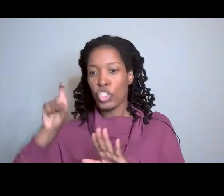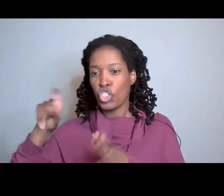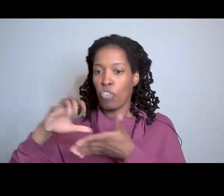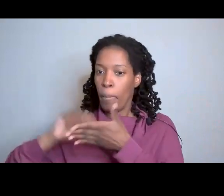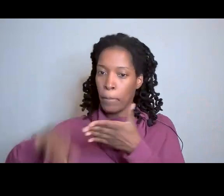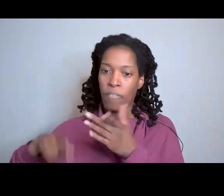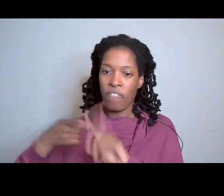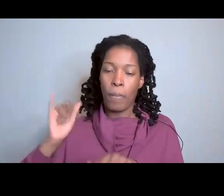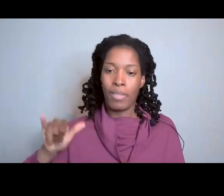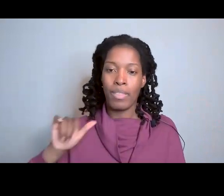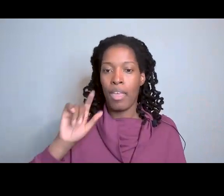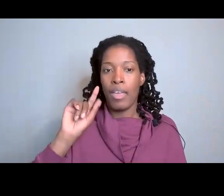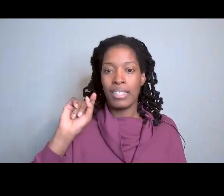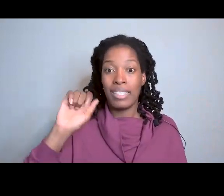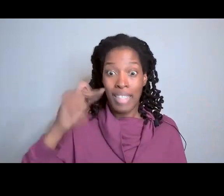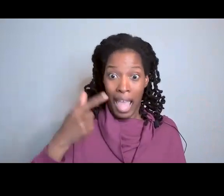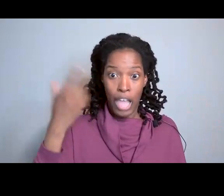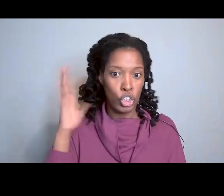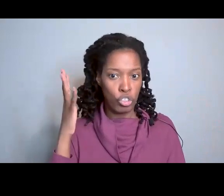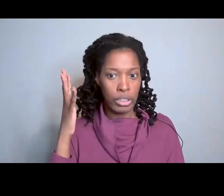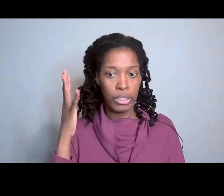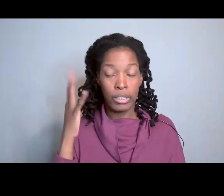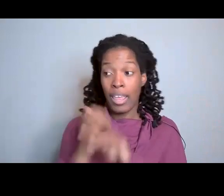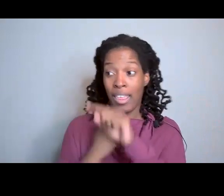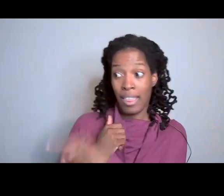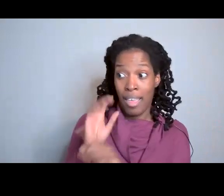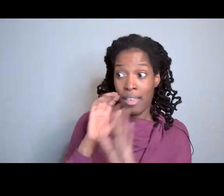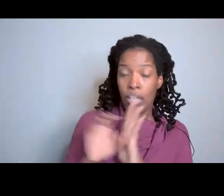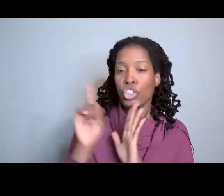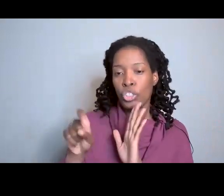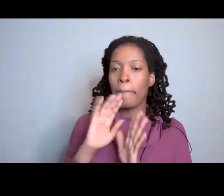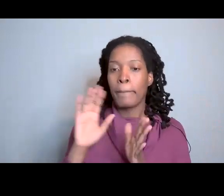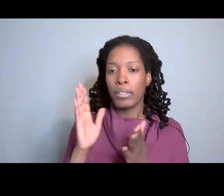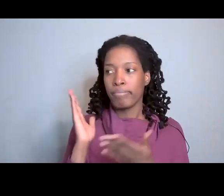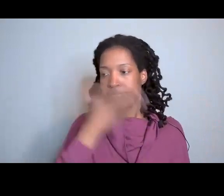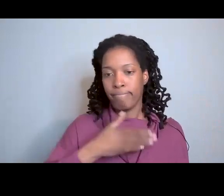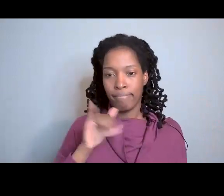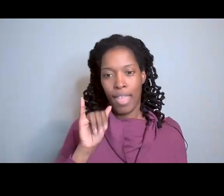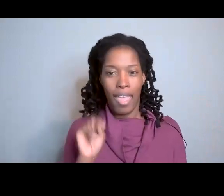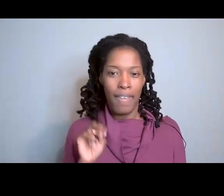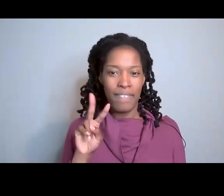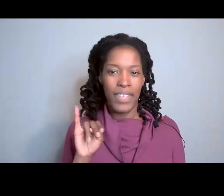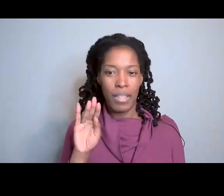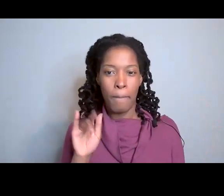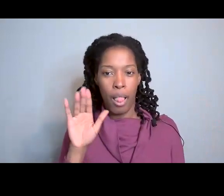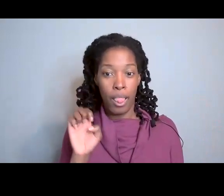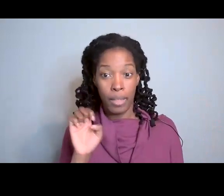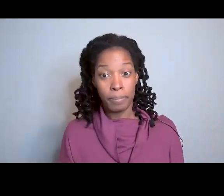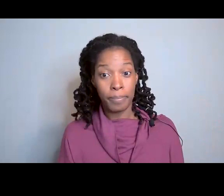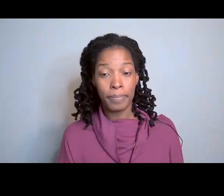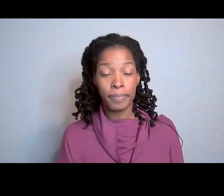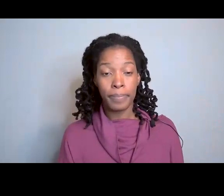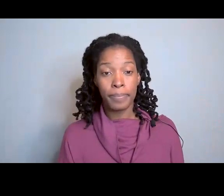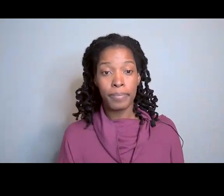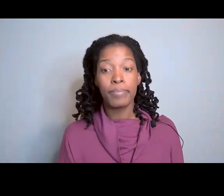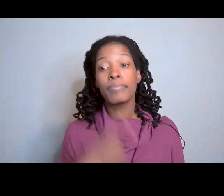tree, so you can make them invisible. As an example, you will have a